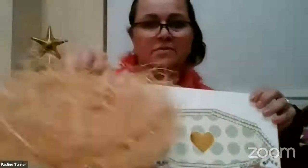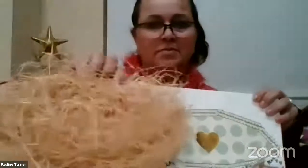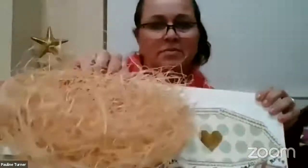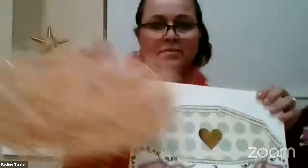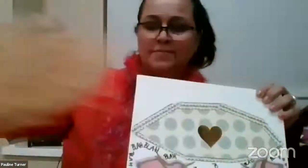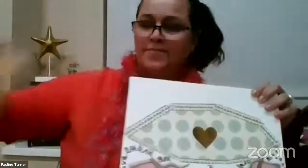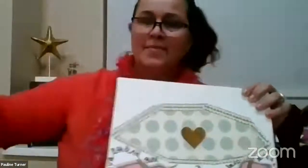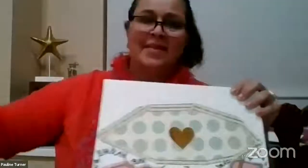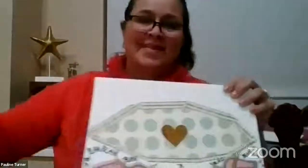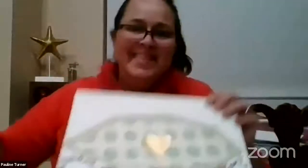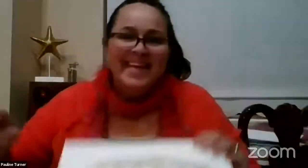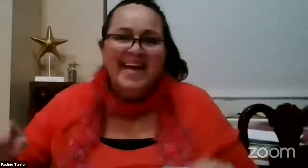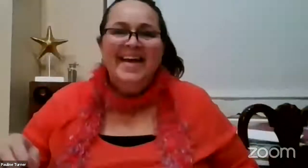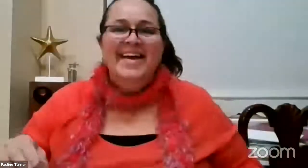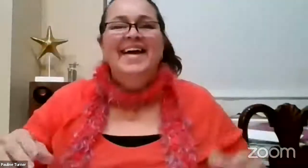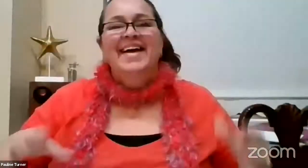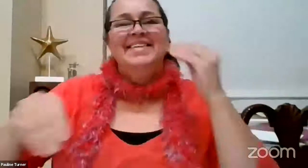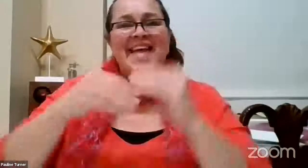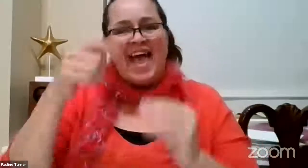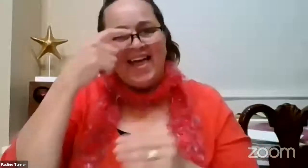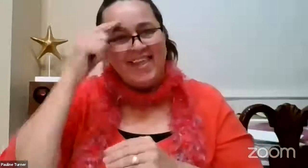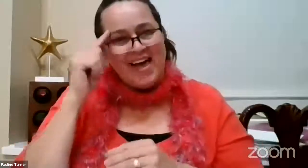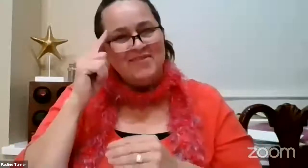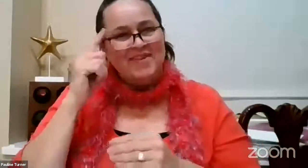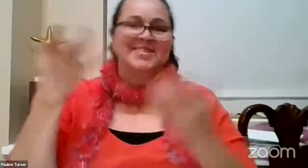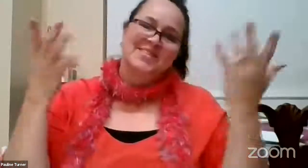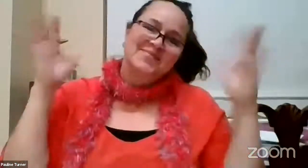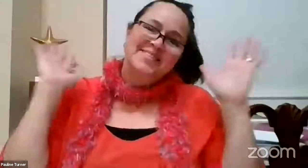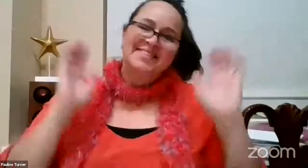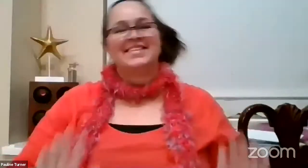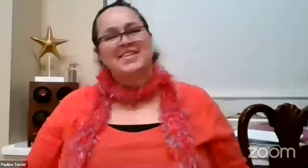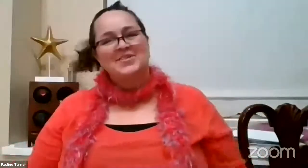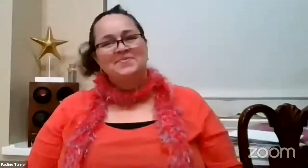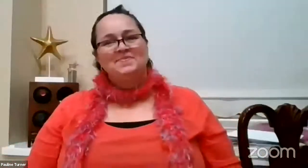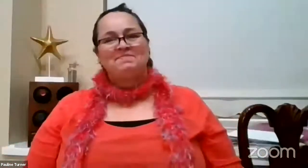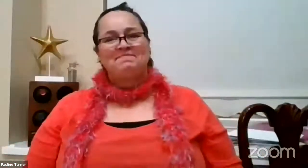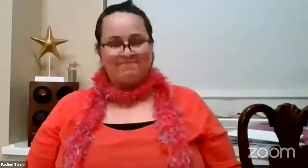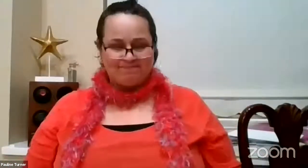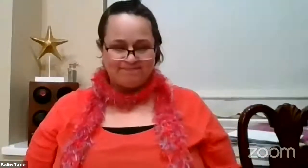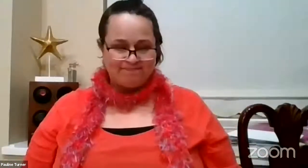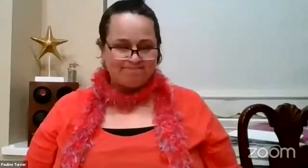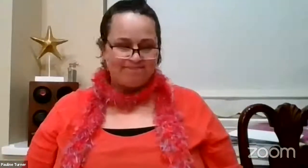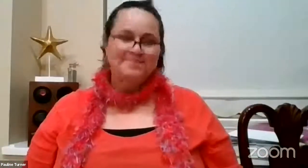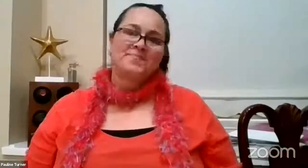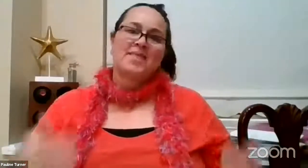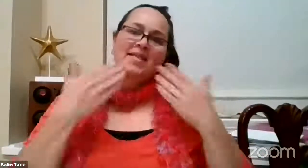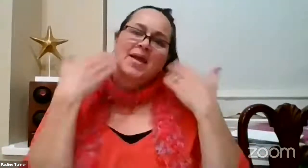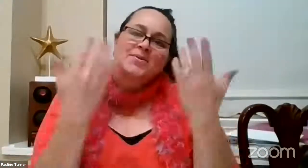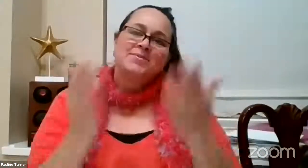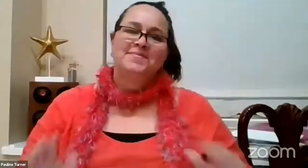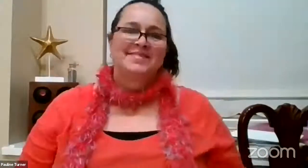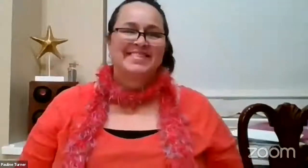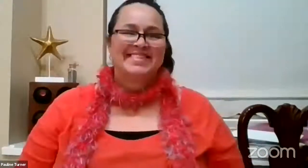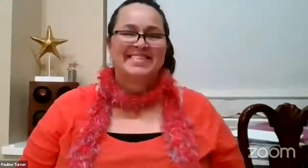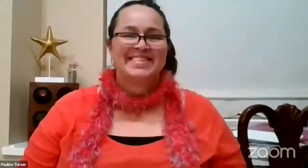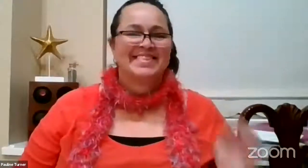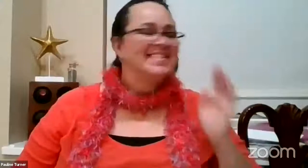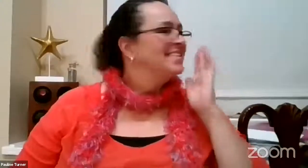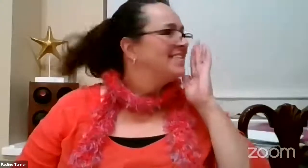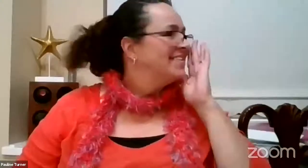When do they want us out? 90 days. We're offering cash incentive if we make it early. Looks like they found a loophole in our leases. Dad,